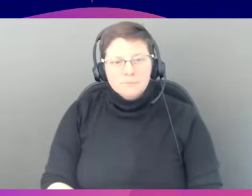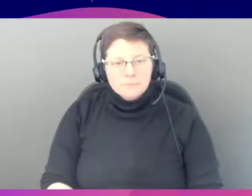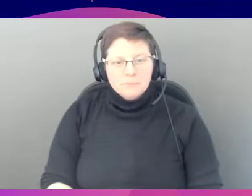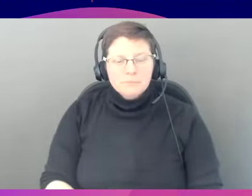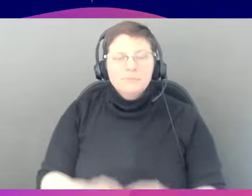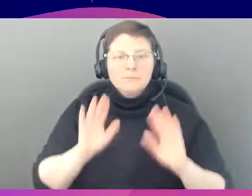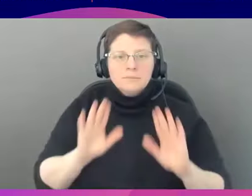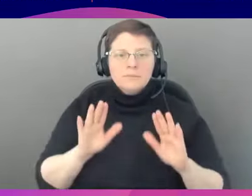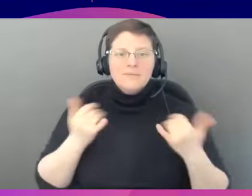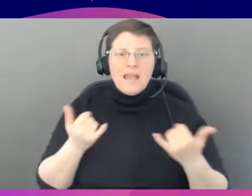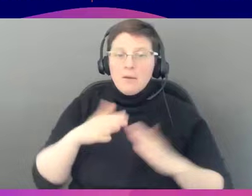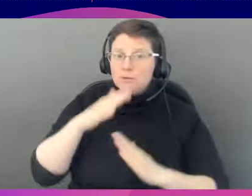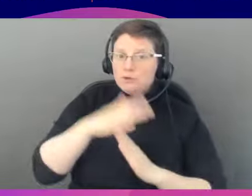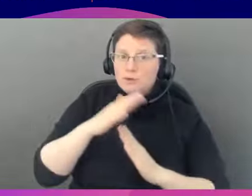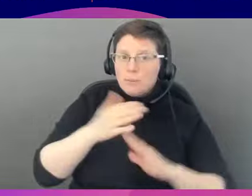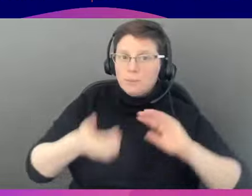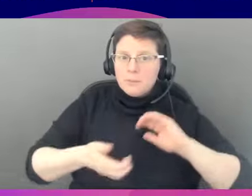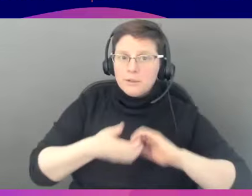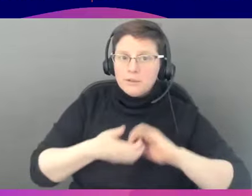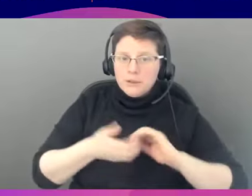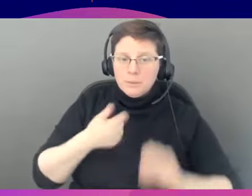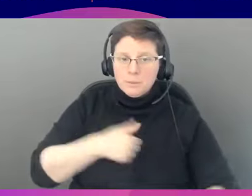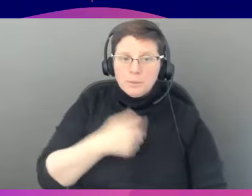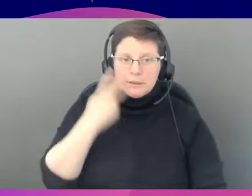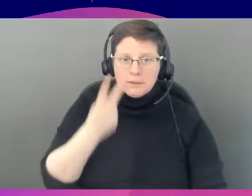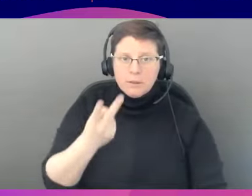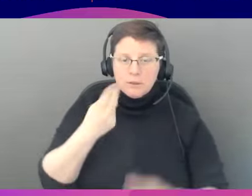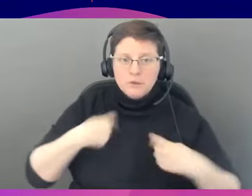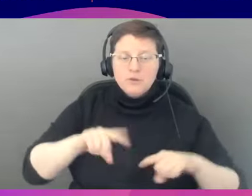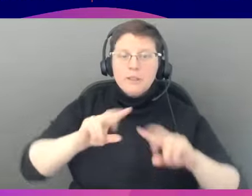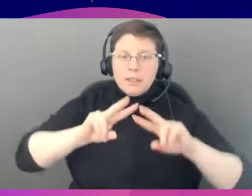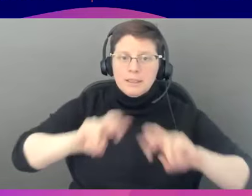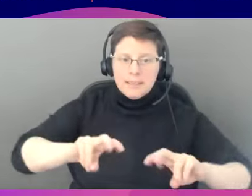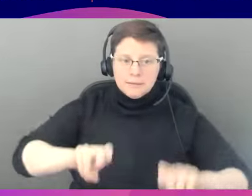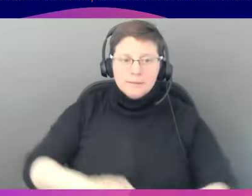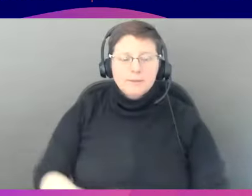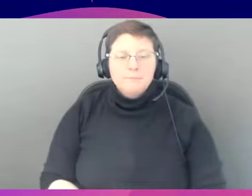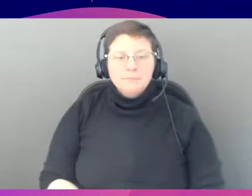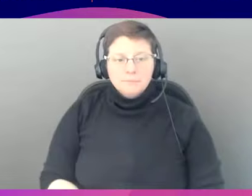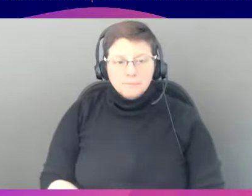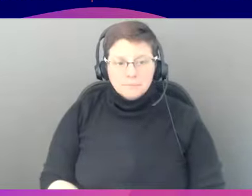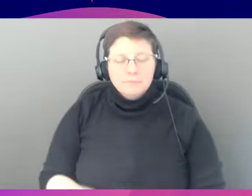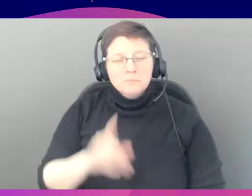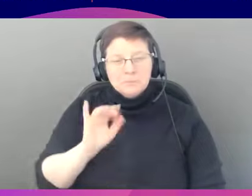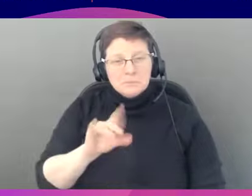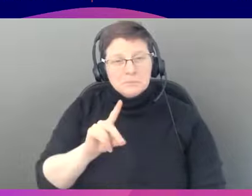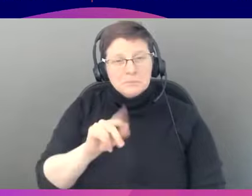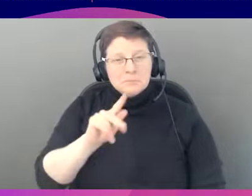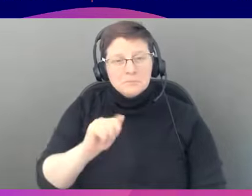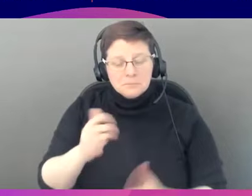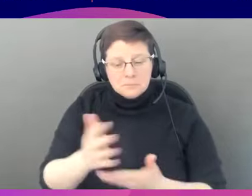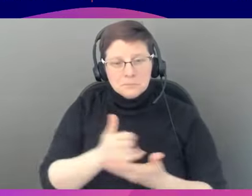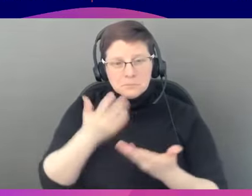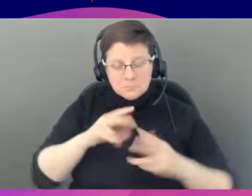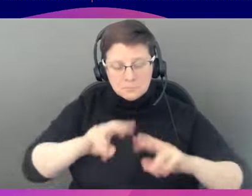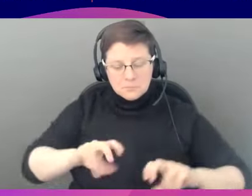Let's review the top partnerships that we saw in our social network analysis. When we reviewed this data, we were able to see that the types